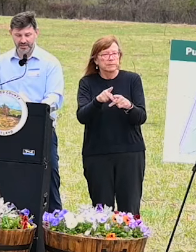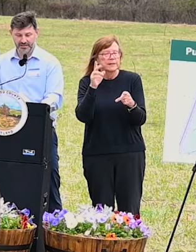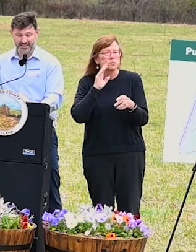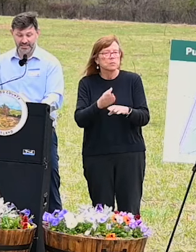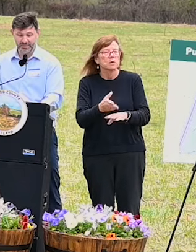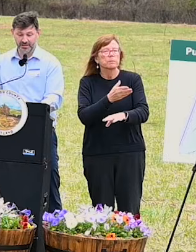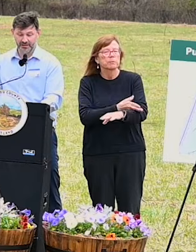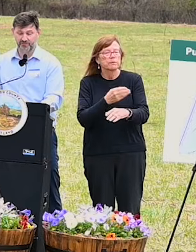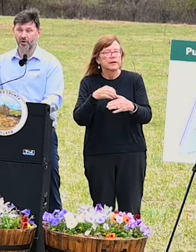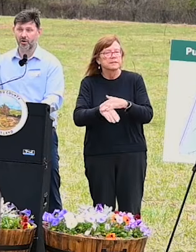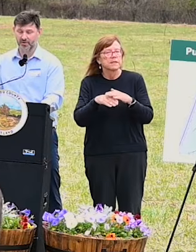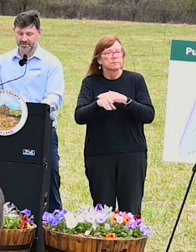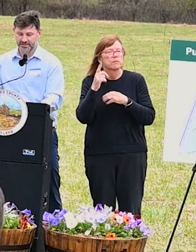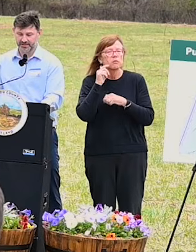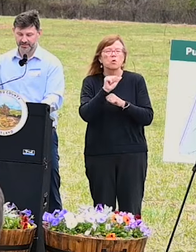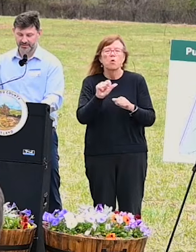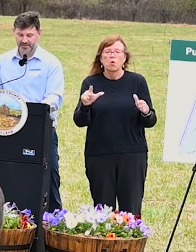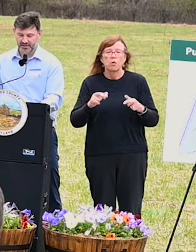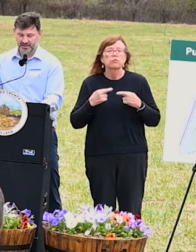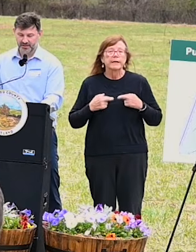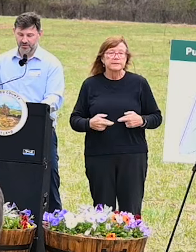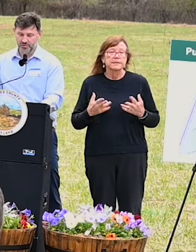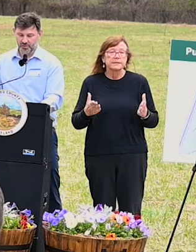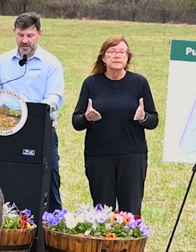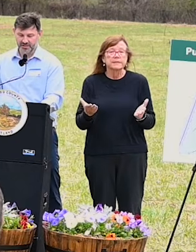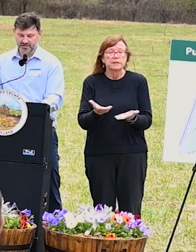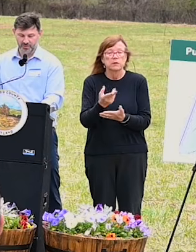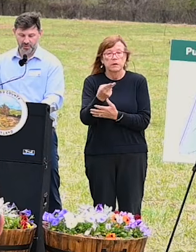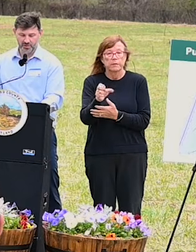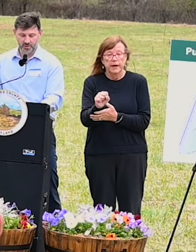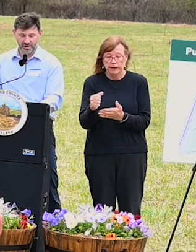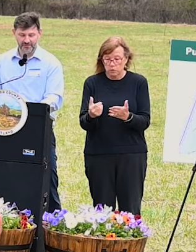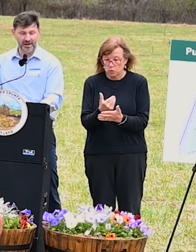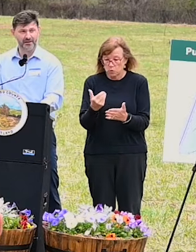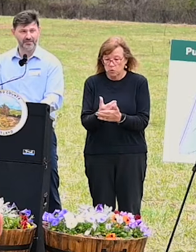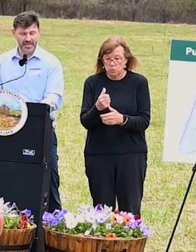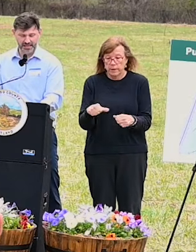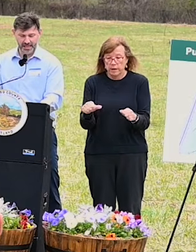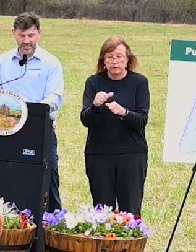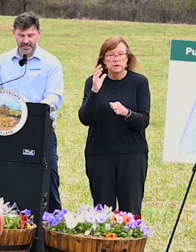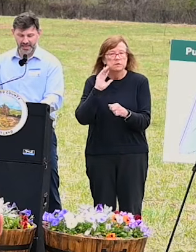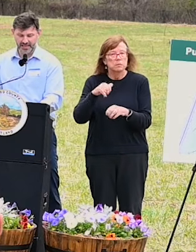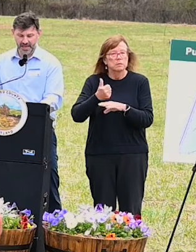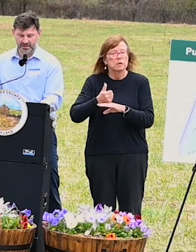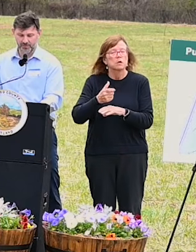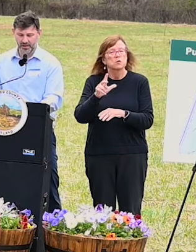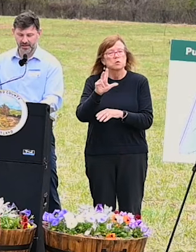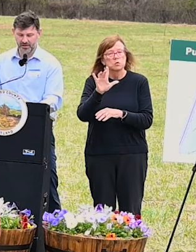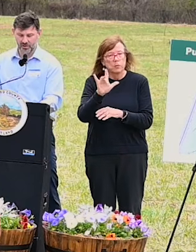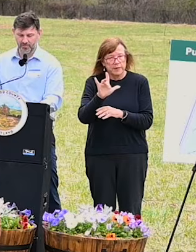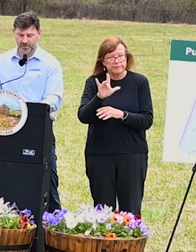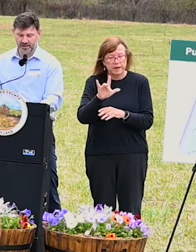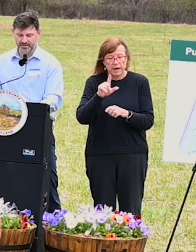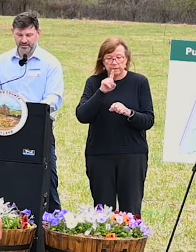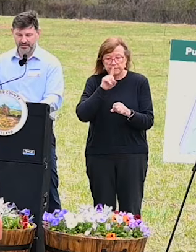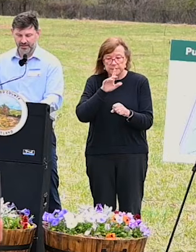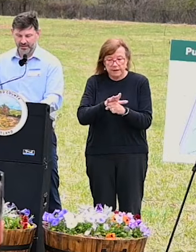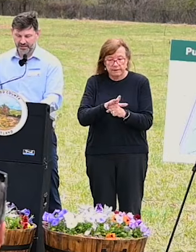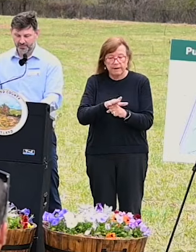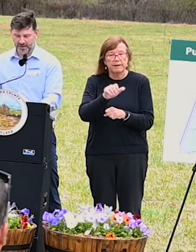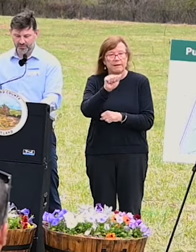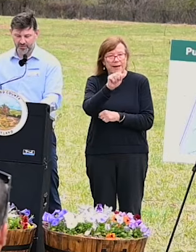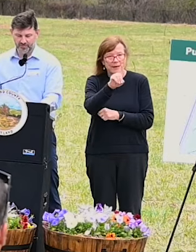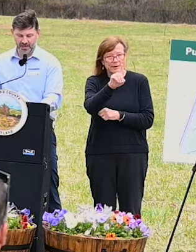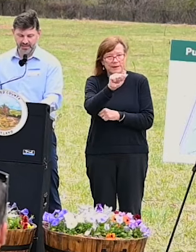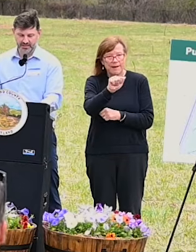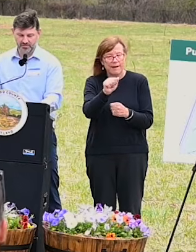improved accessibility for all residents. The new locations will boast 25 dedicated ADA-compliant garden plots.